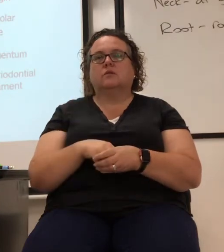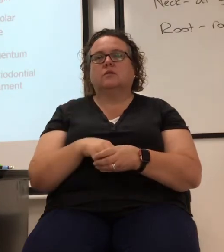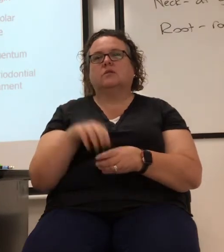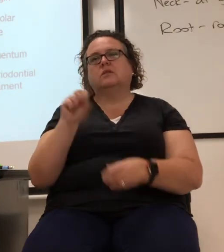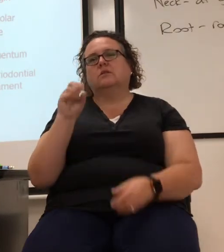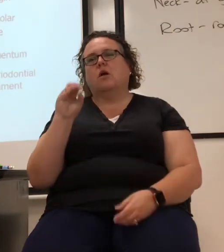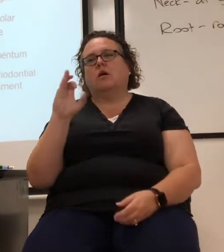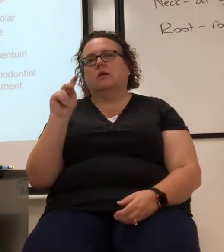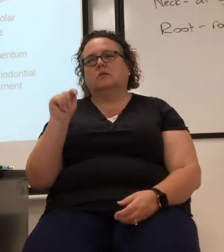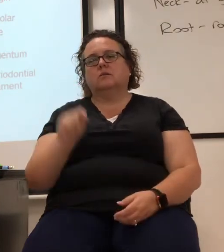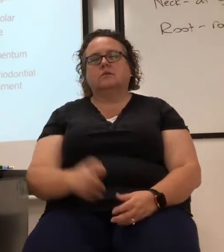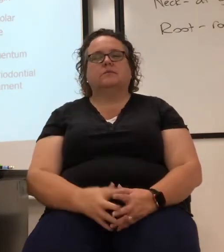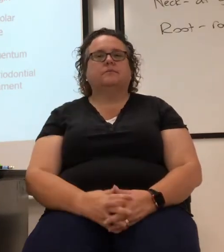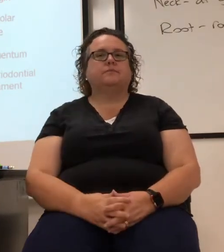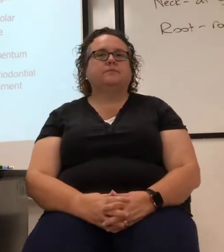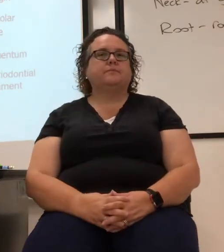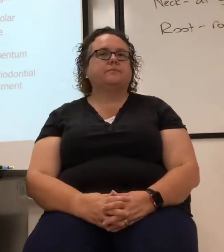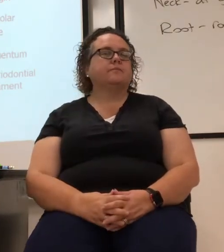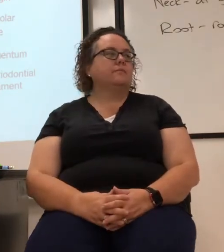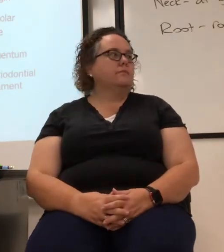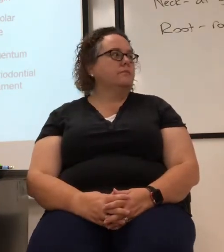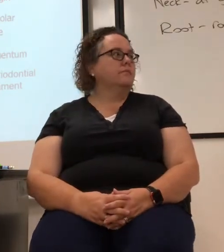socket.